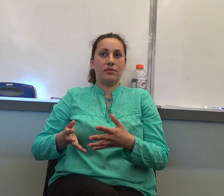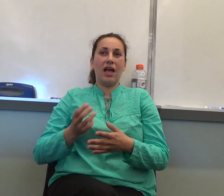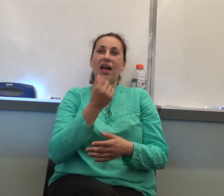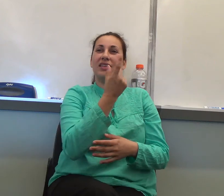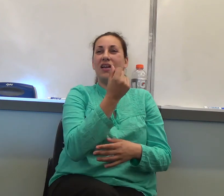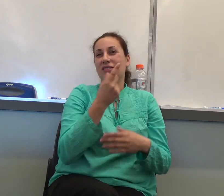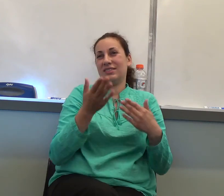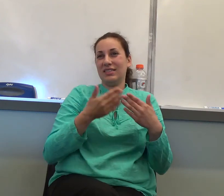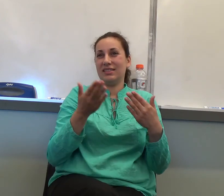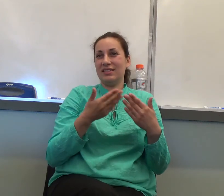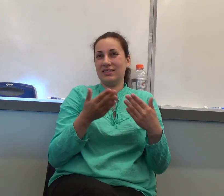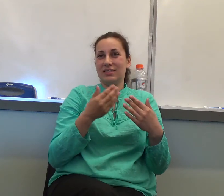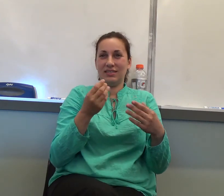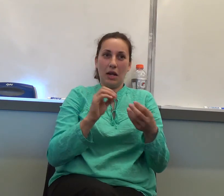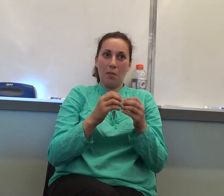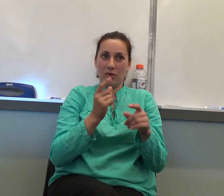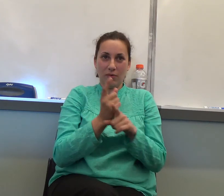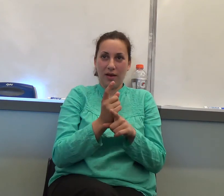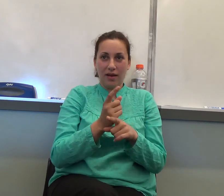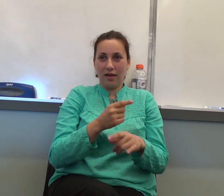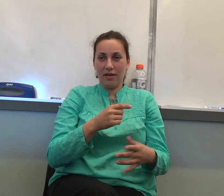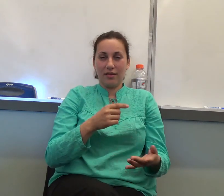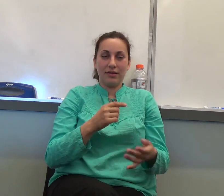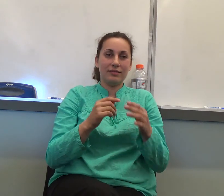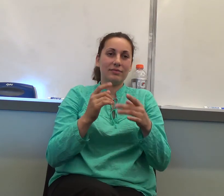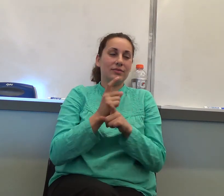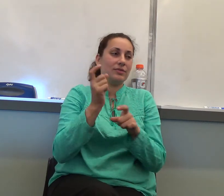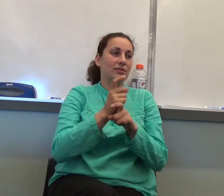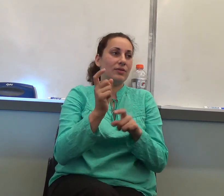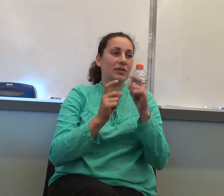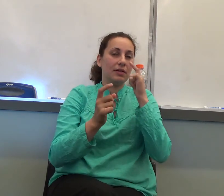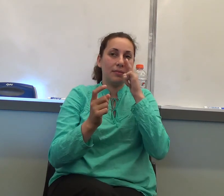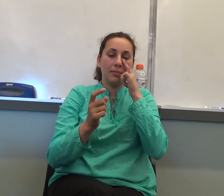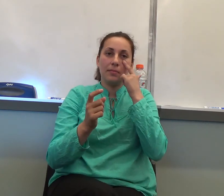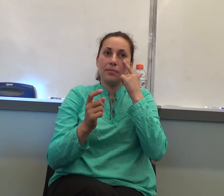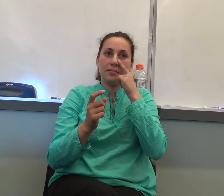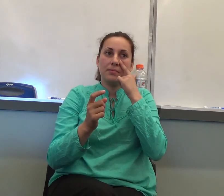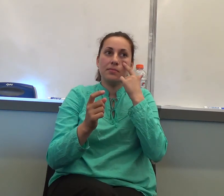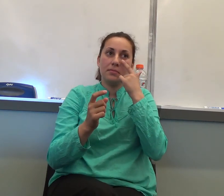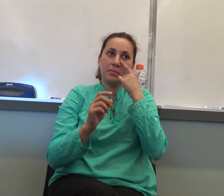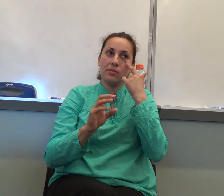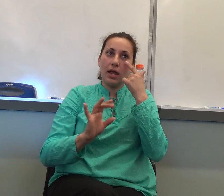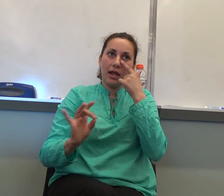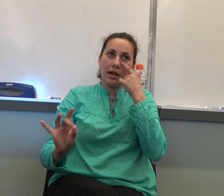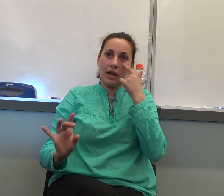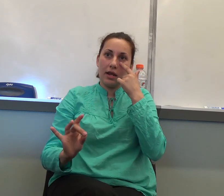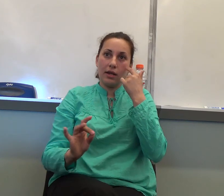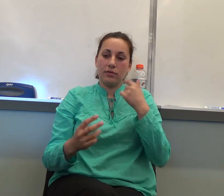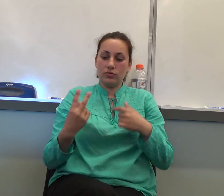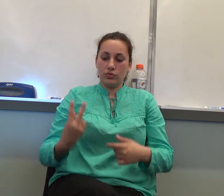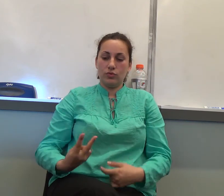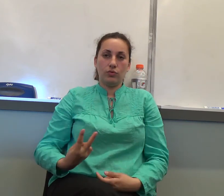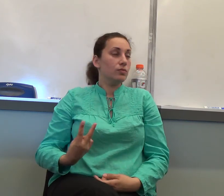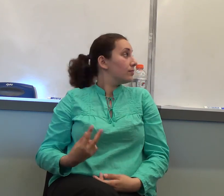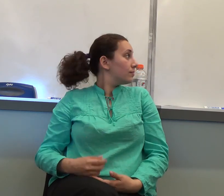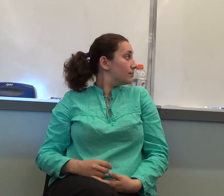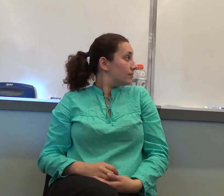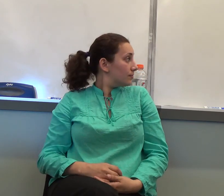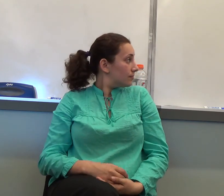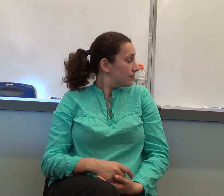aren't they? Yeah. Yeah. 88. And that gives you a 2. Whoops, here we go. Notice